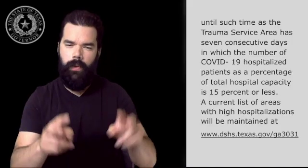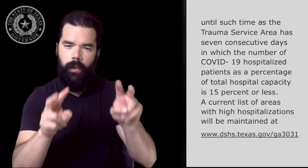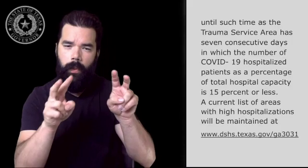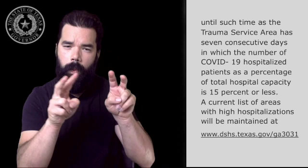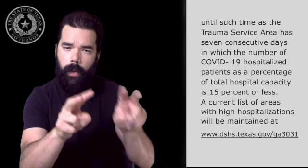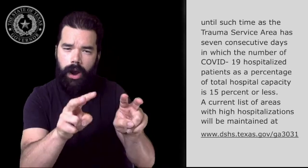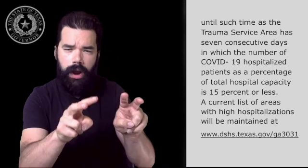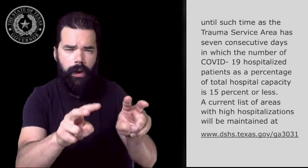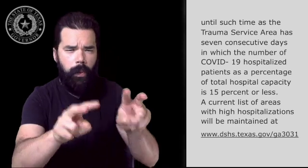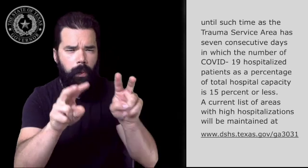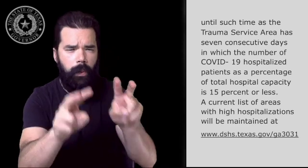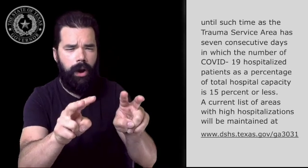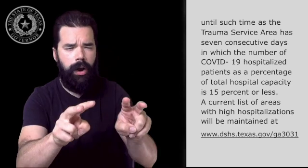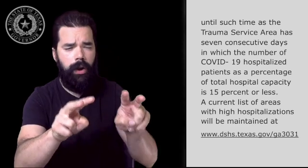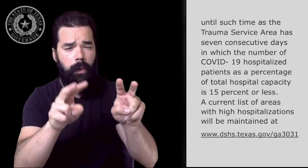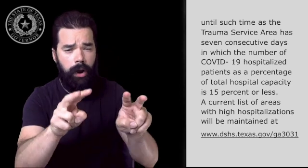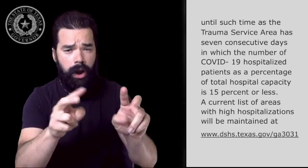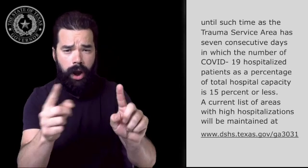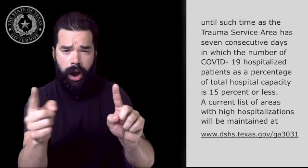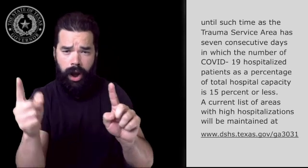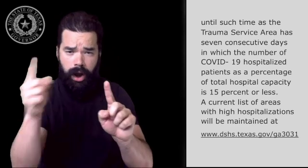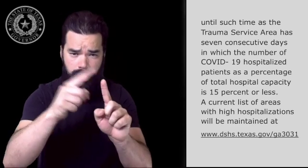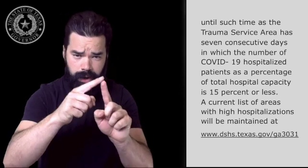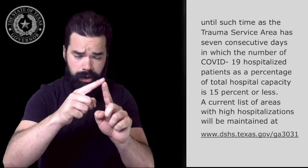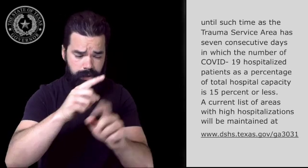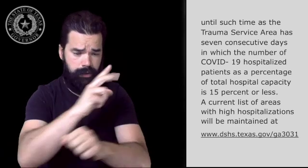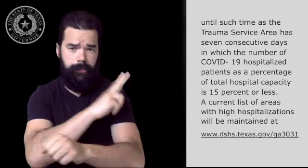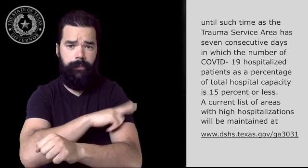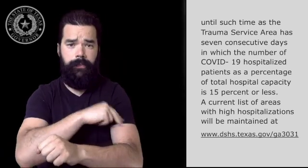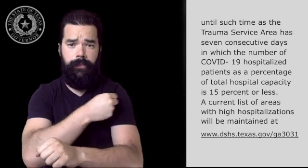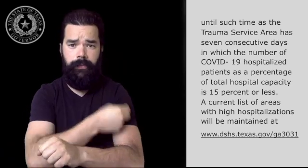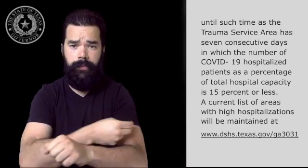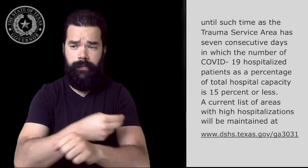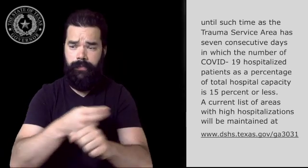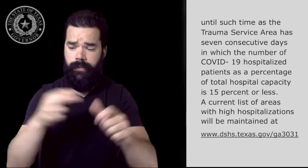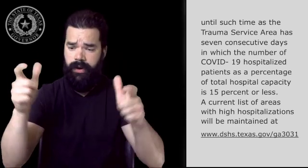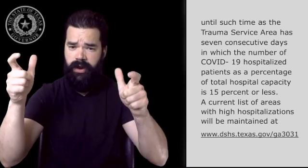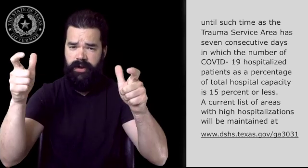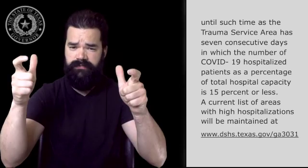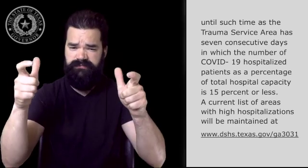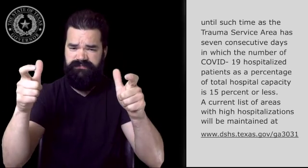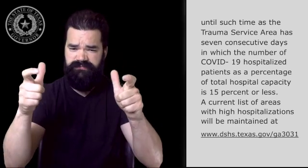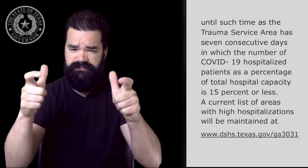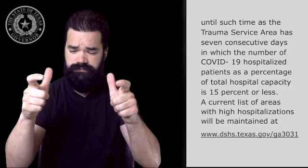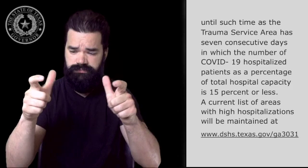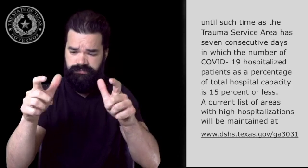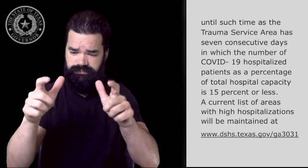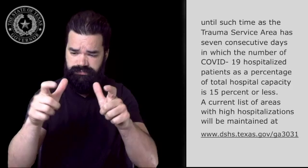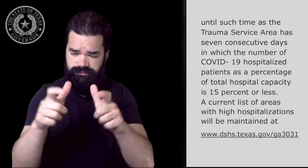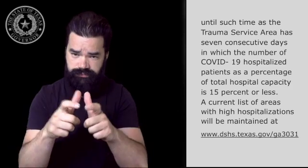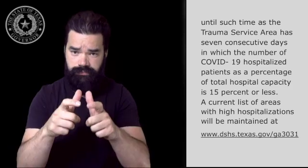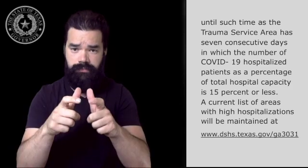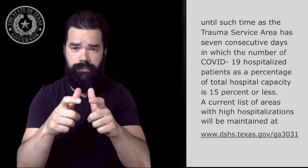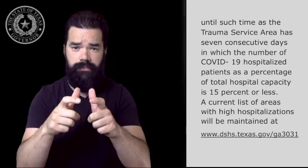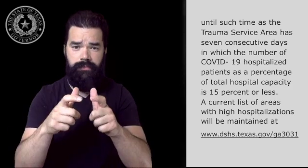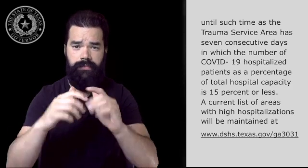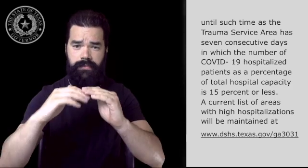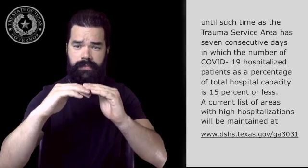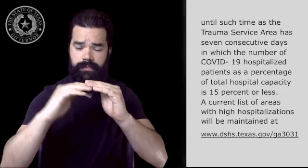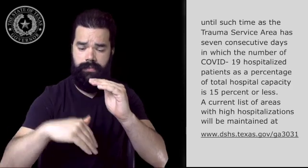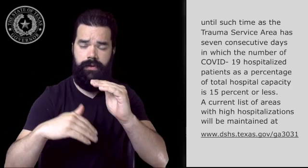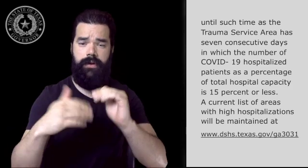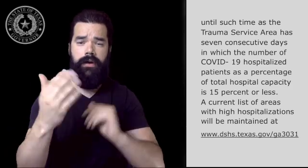Until such time as the trauma service area has 7 consecutive days in which the number of COVID-19 hospitalized